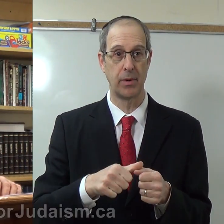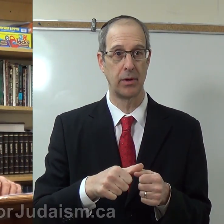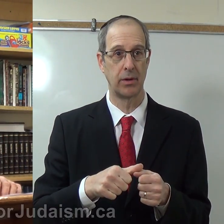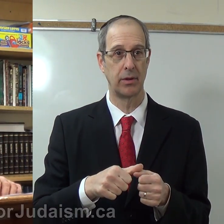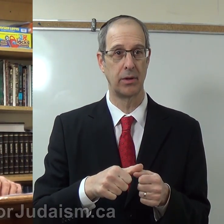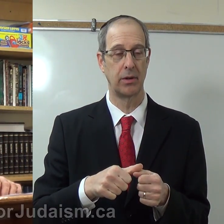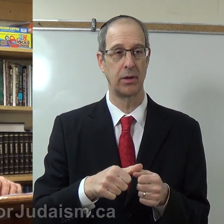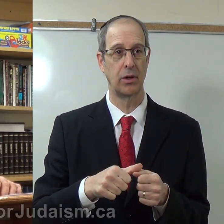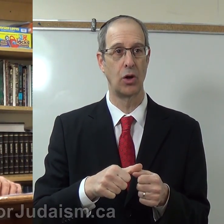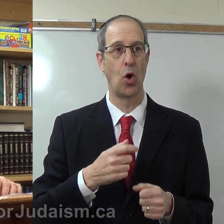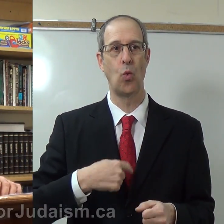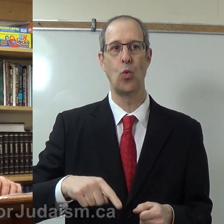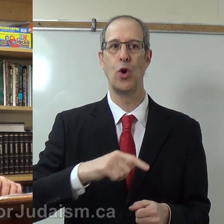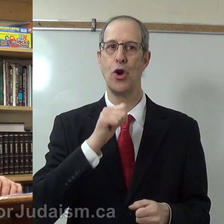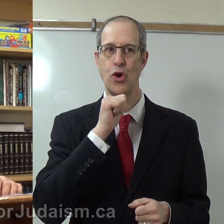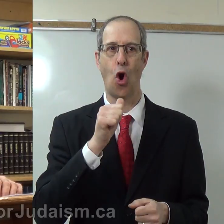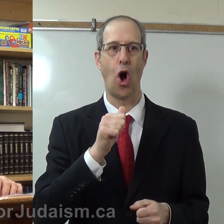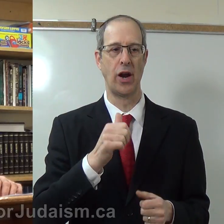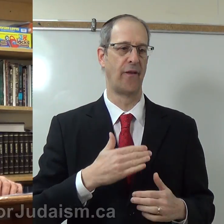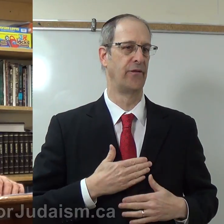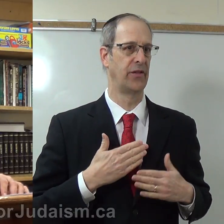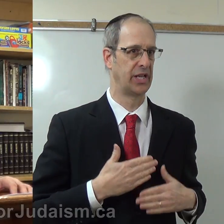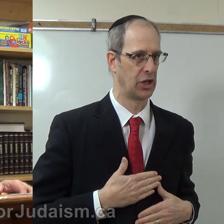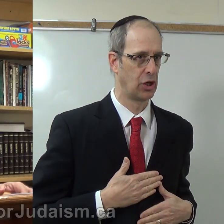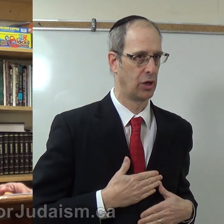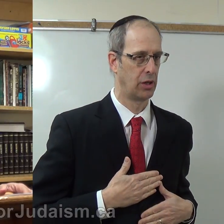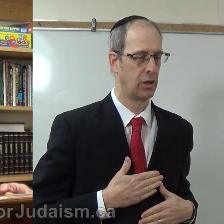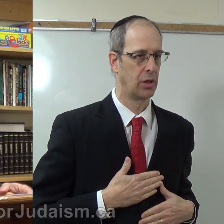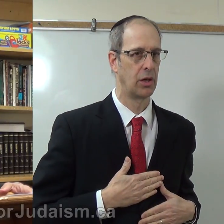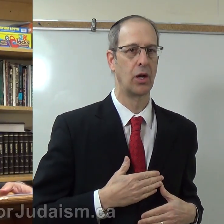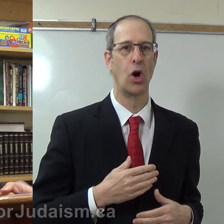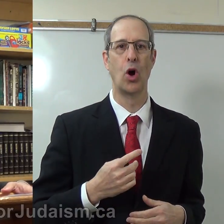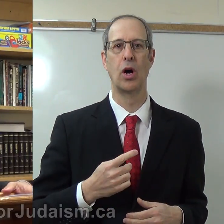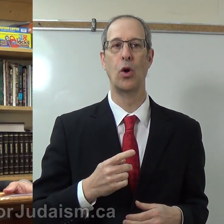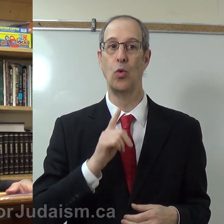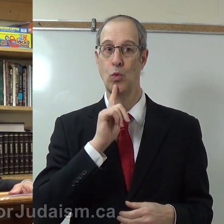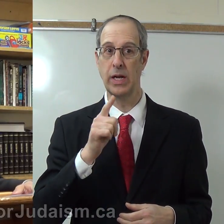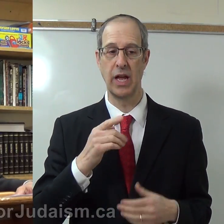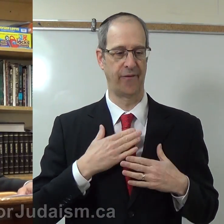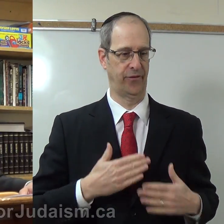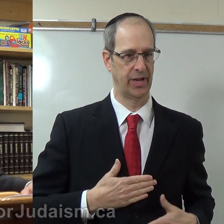we are not just physical, we are physical and spiritual.